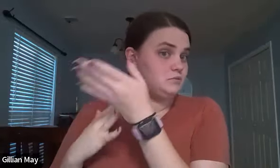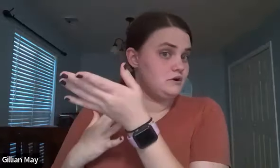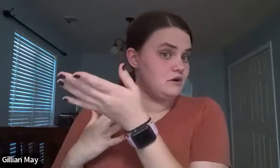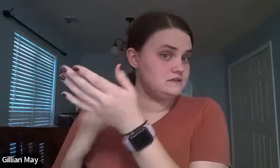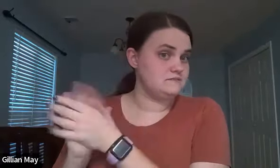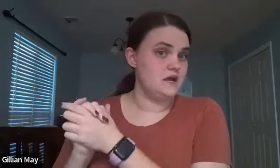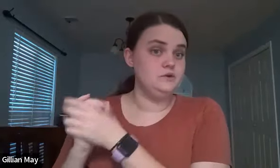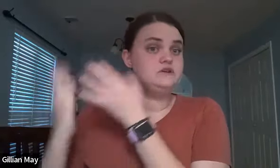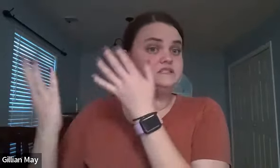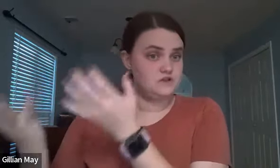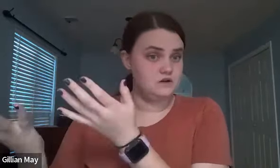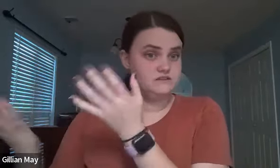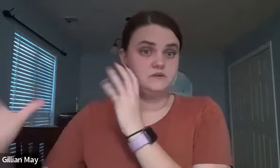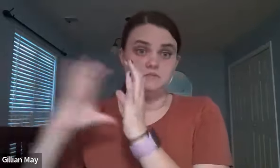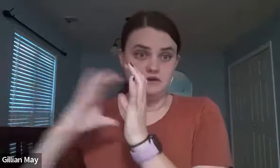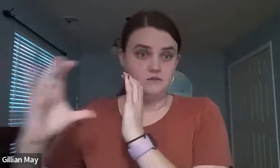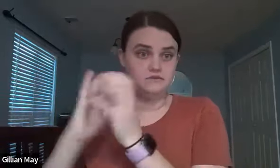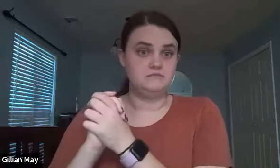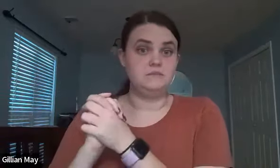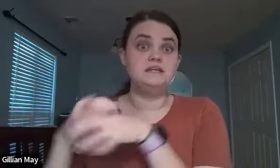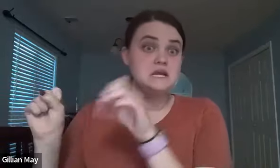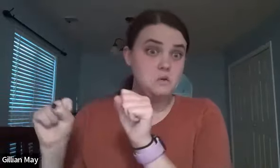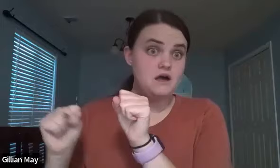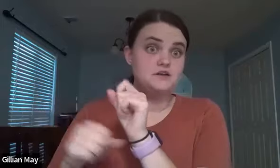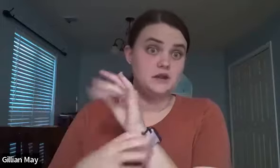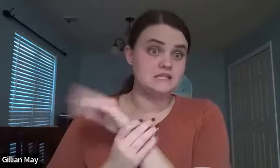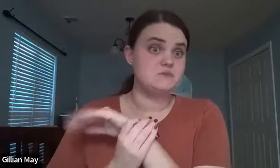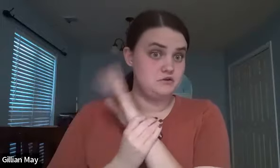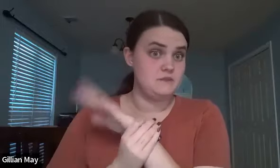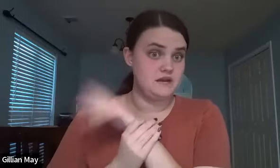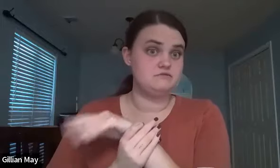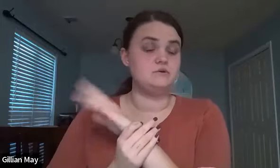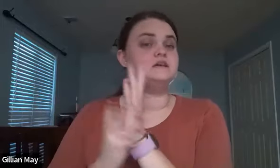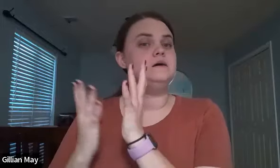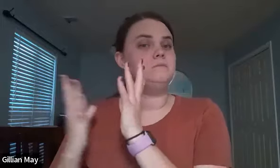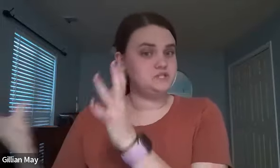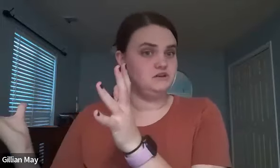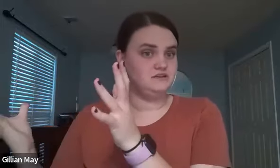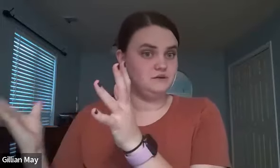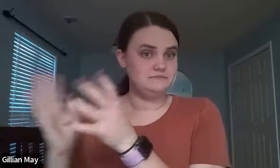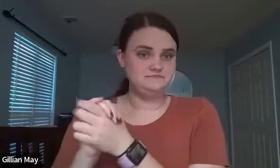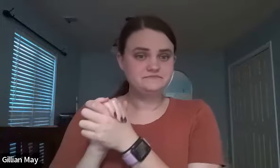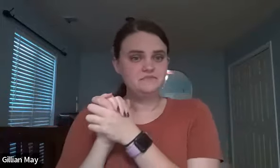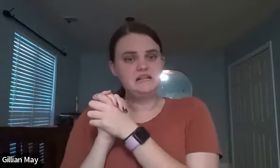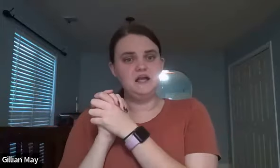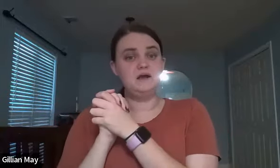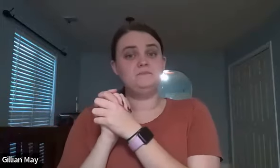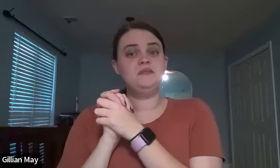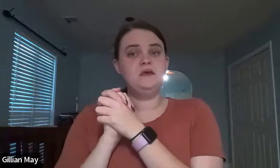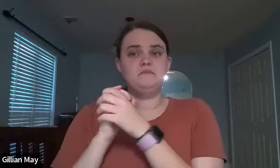point across and you can still talk to them and communicate with them. It may take a while and your hands may be cramping afterwards, but you can do it. But